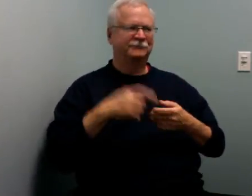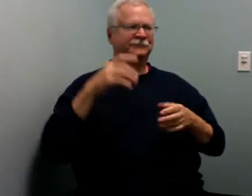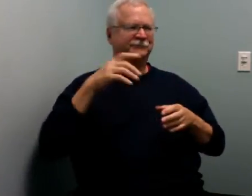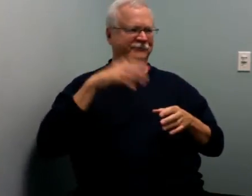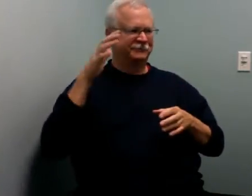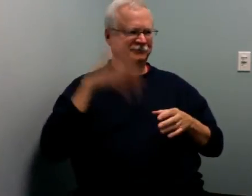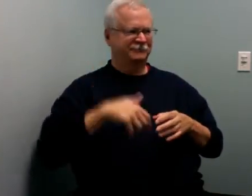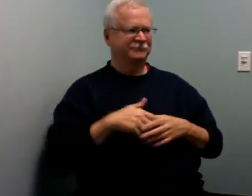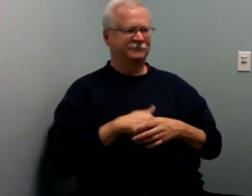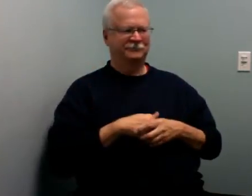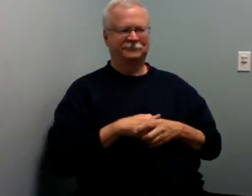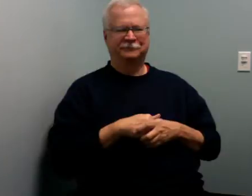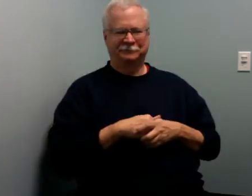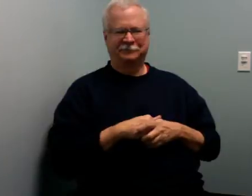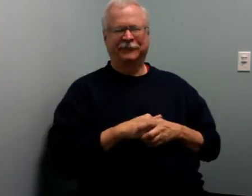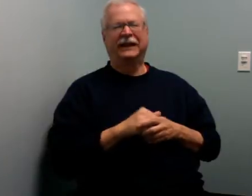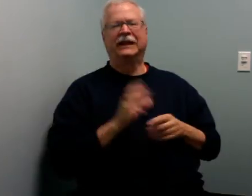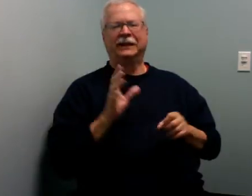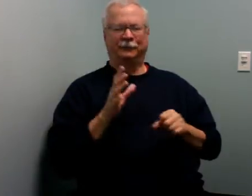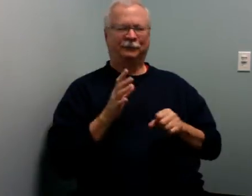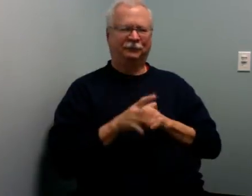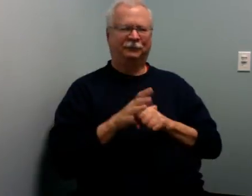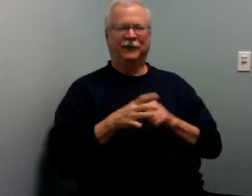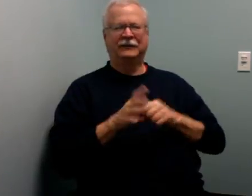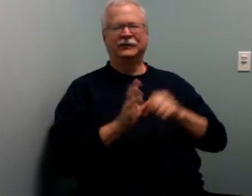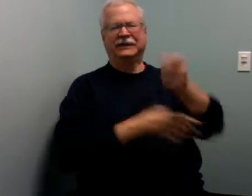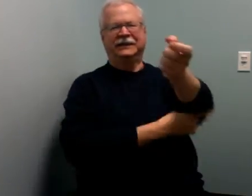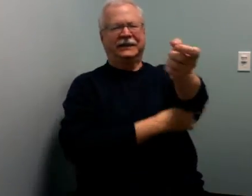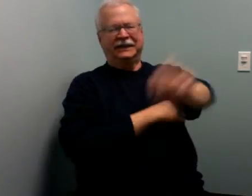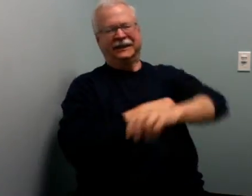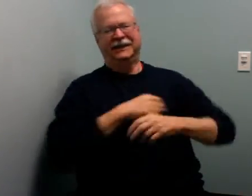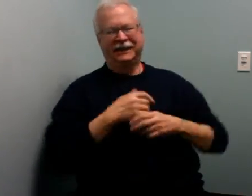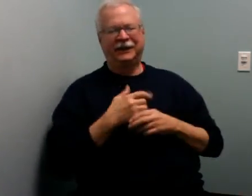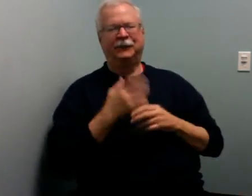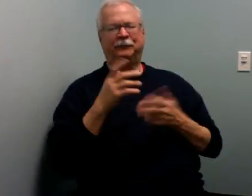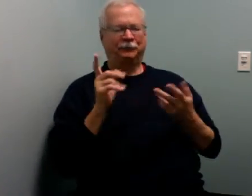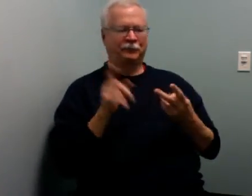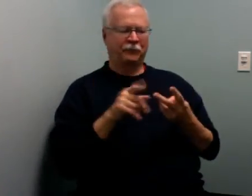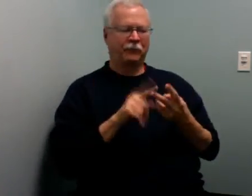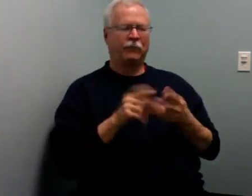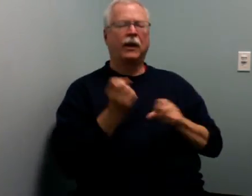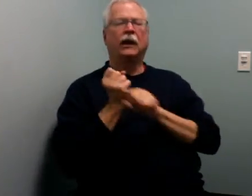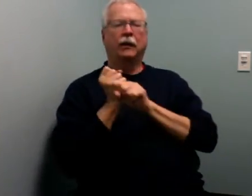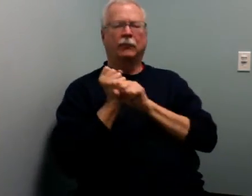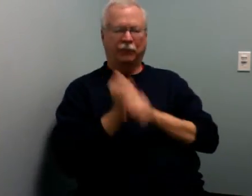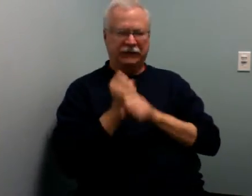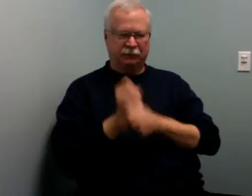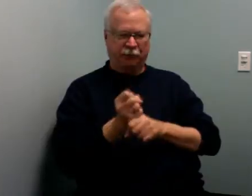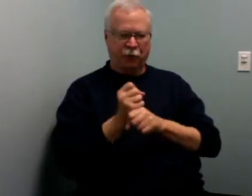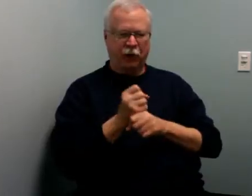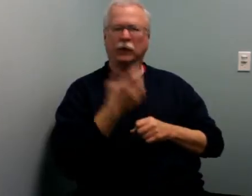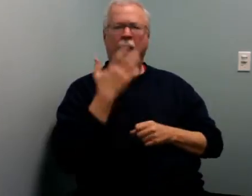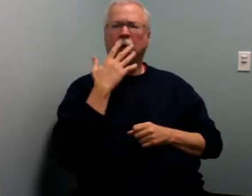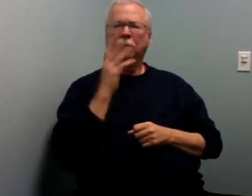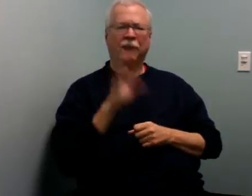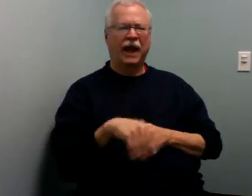And I remember it was on our side of the court, and I caught the ball. And it wasn't on our side, it was a point on the other